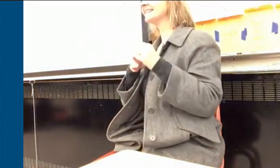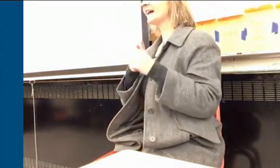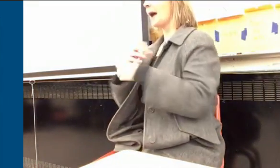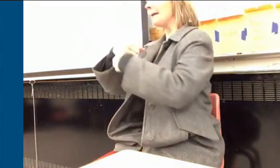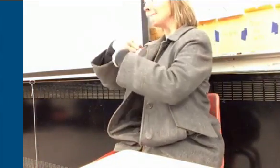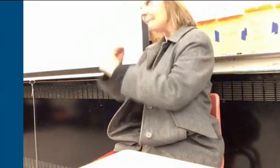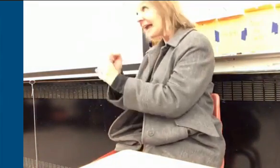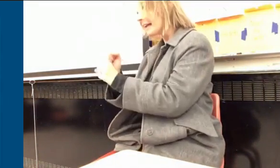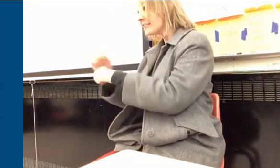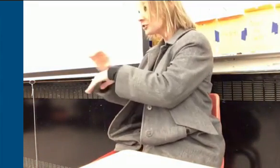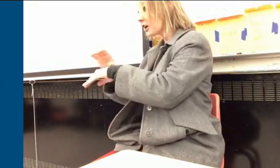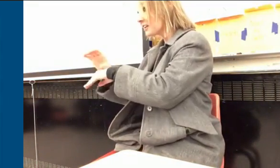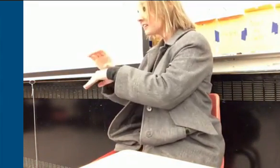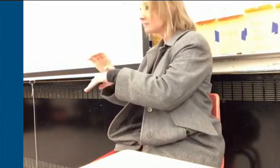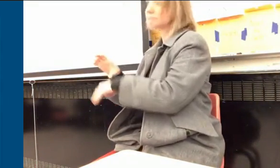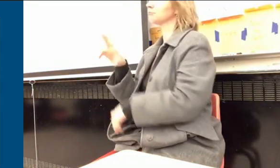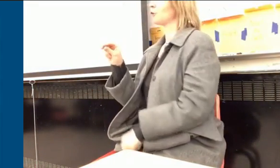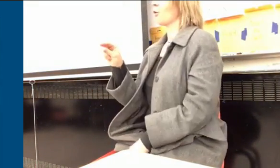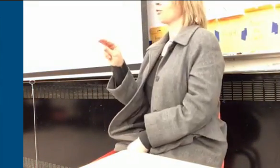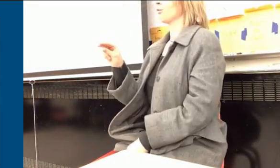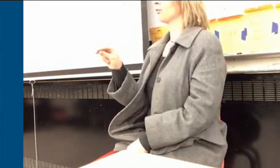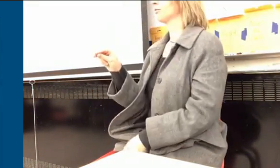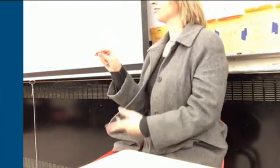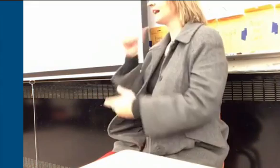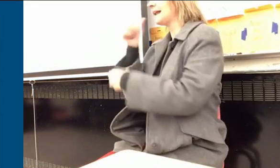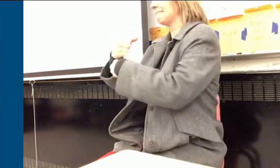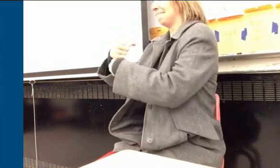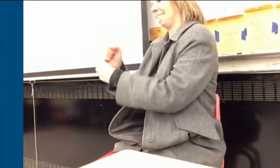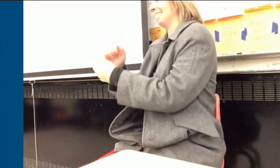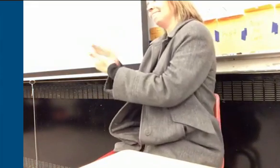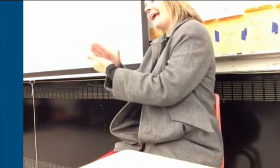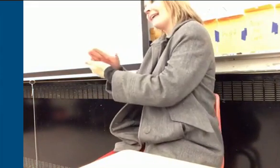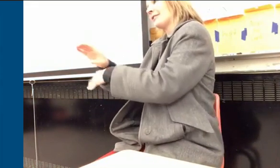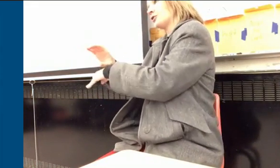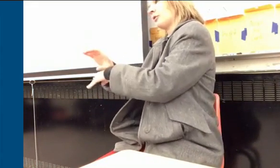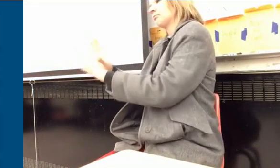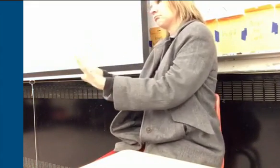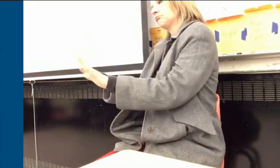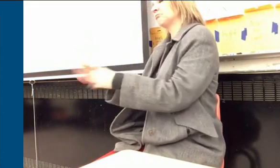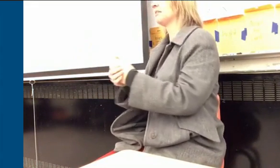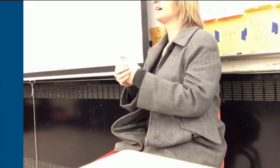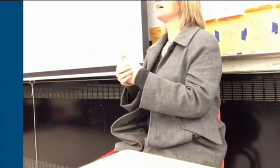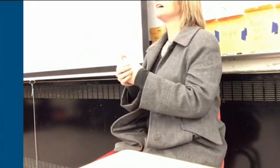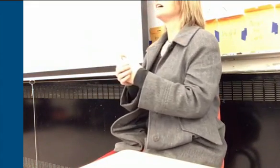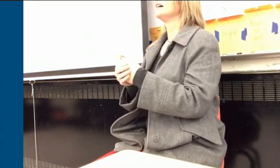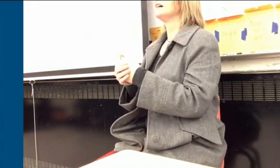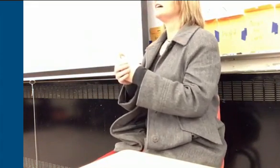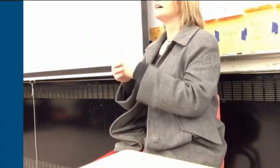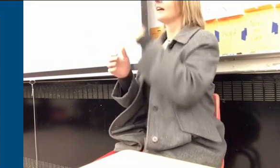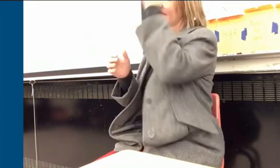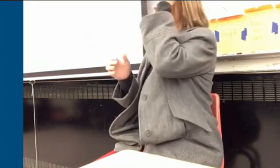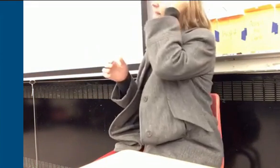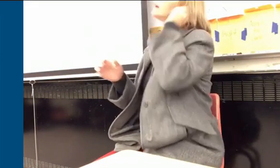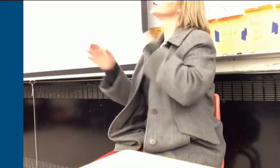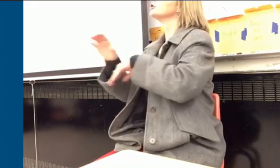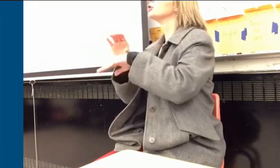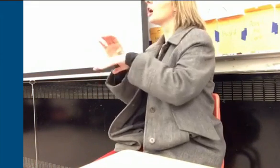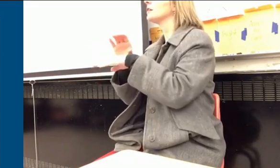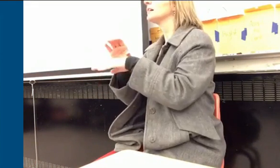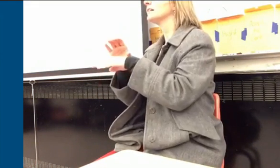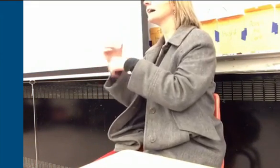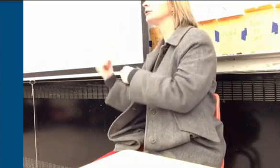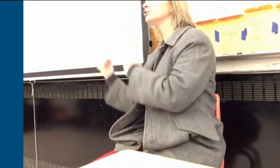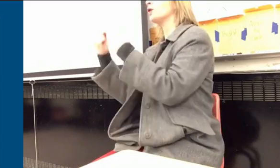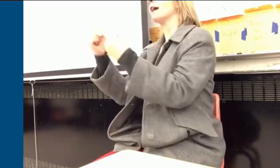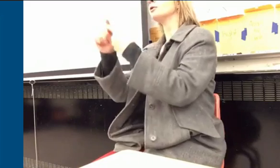chocolate? No, right? They didn't make the chocolate. Did they put the chocolate into a truck and drive it to